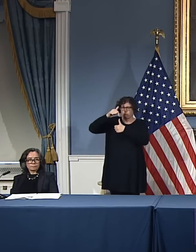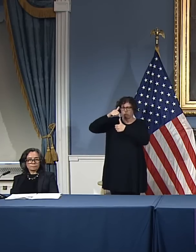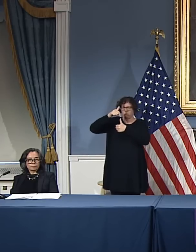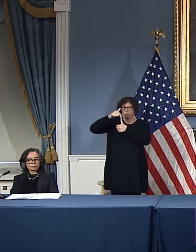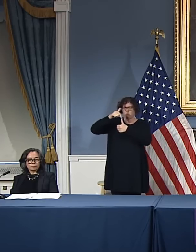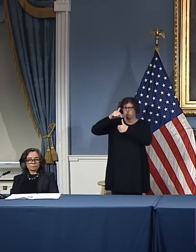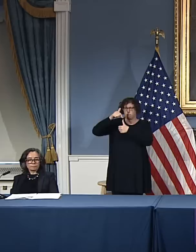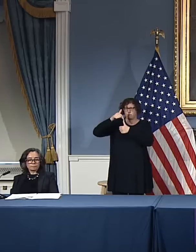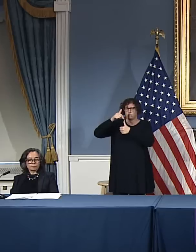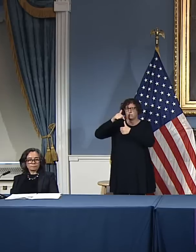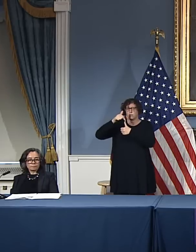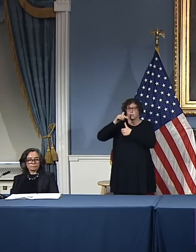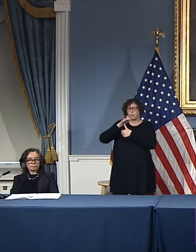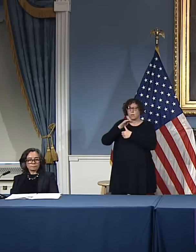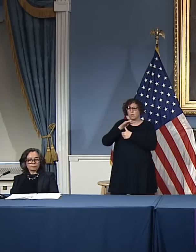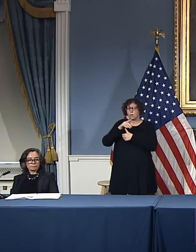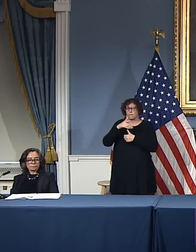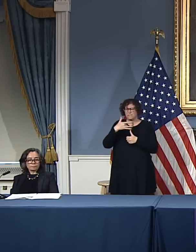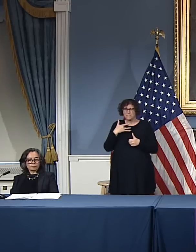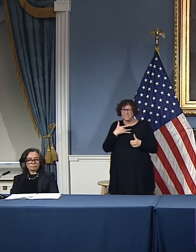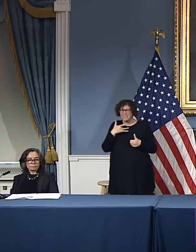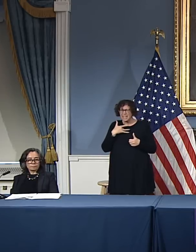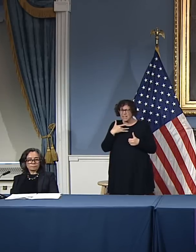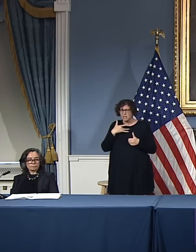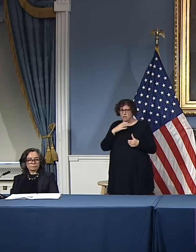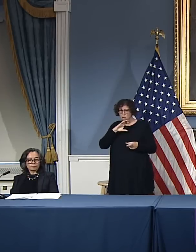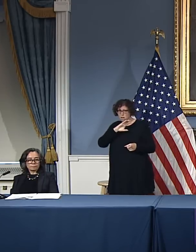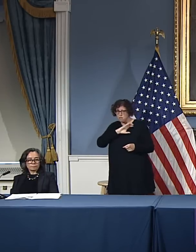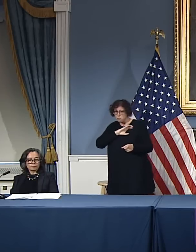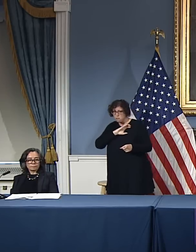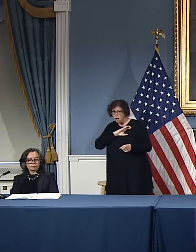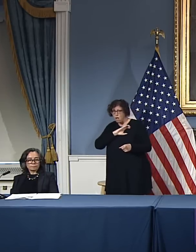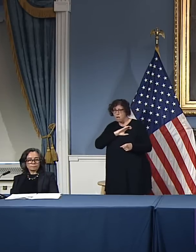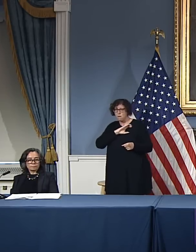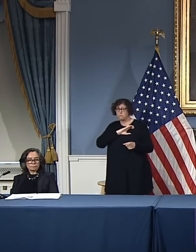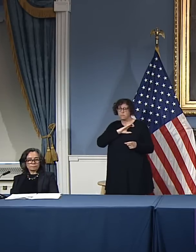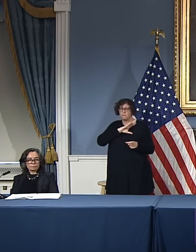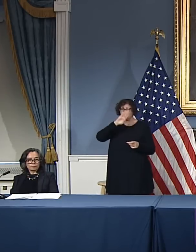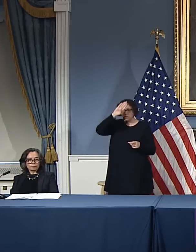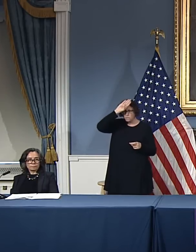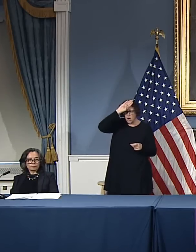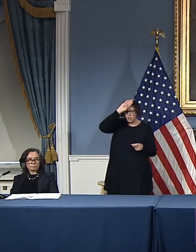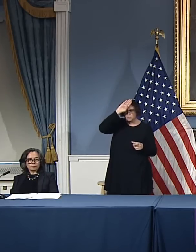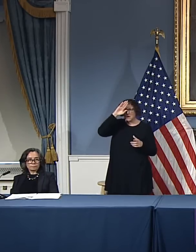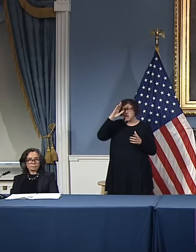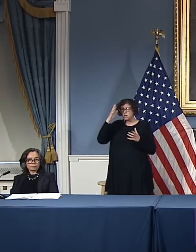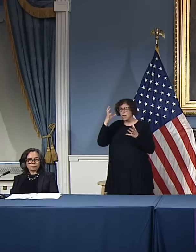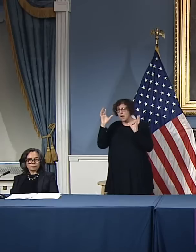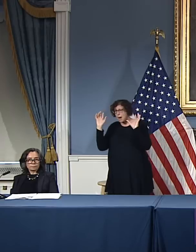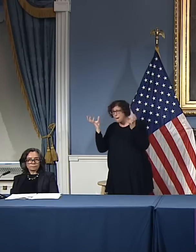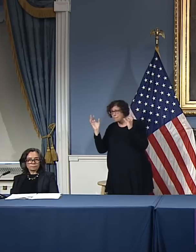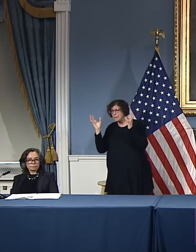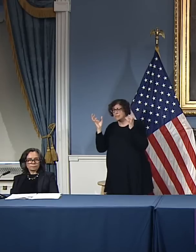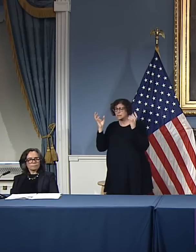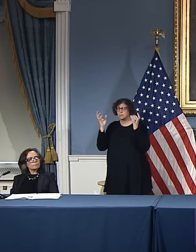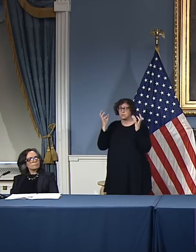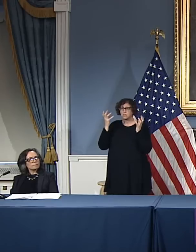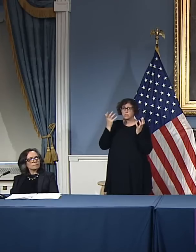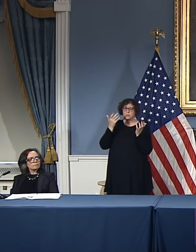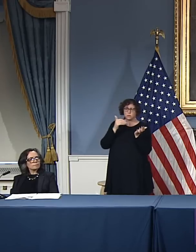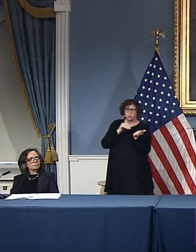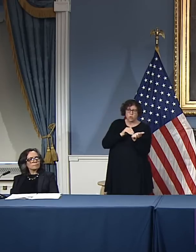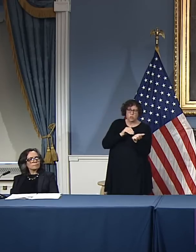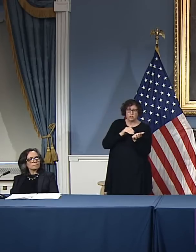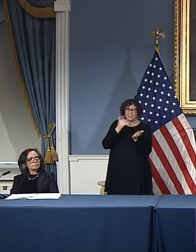I guess private EMS, who are non-symptomatic, with the idea that you could take them out of circulation and